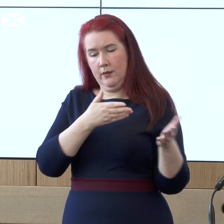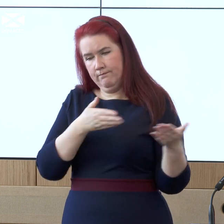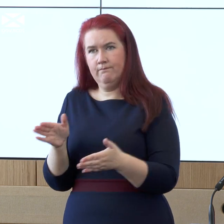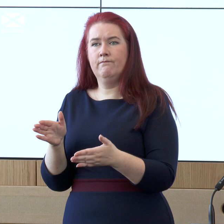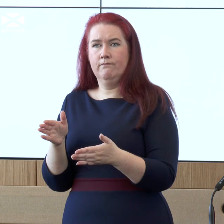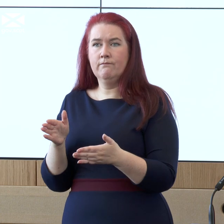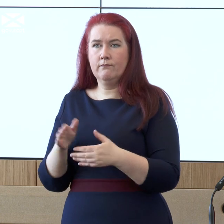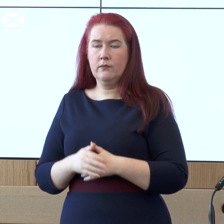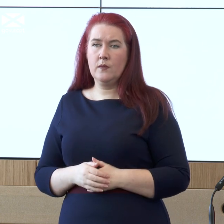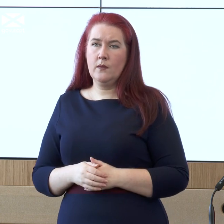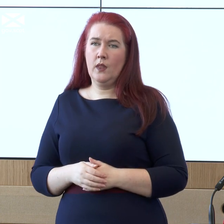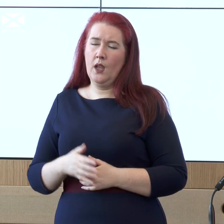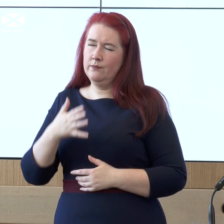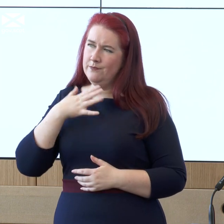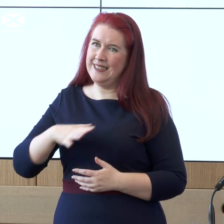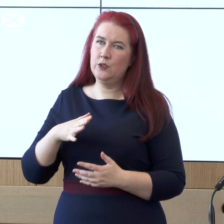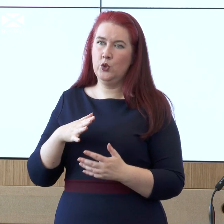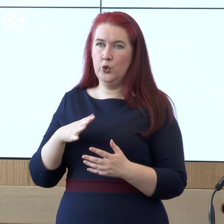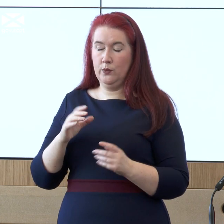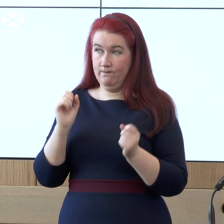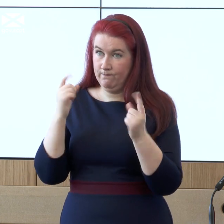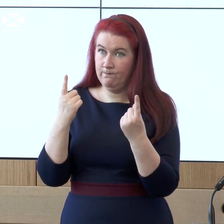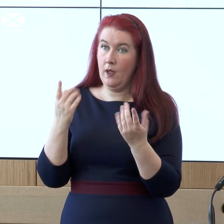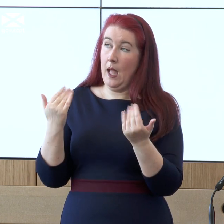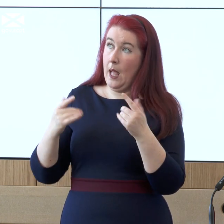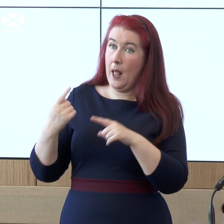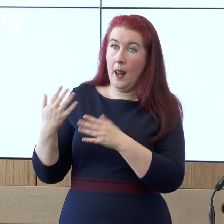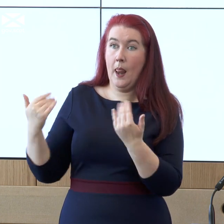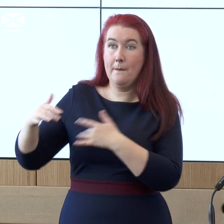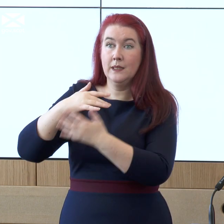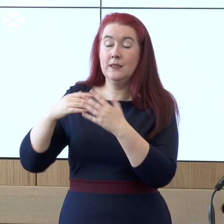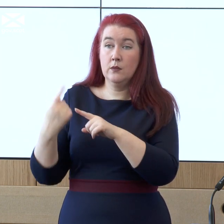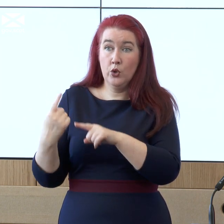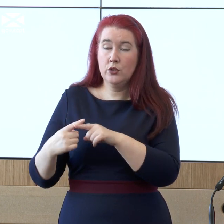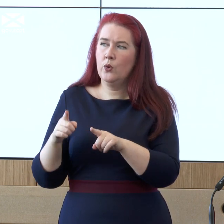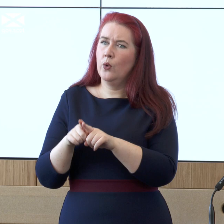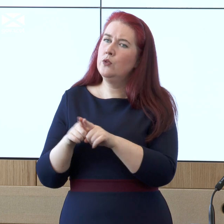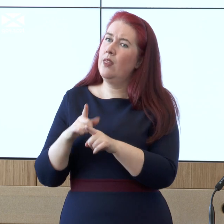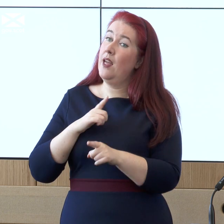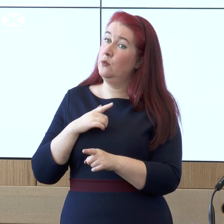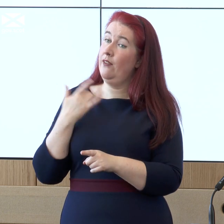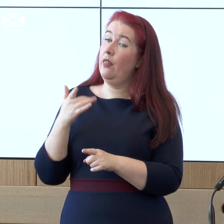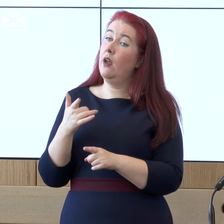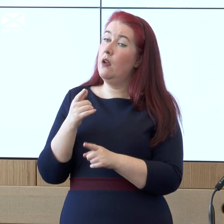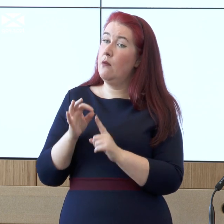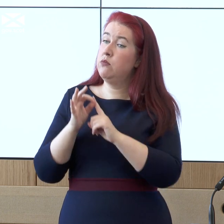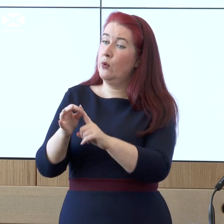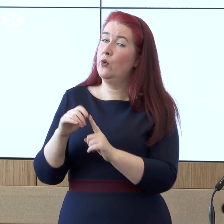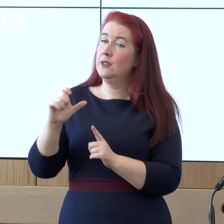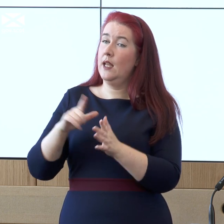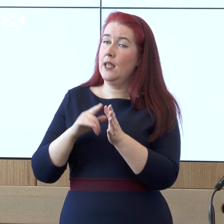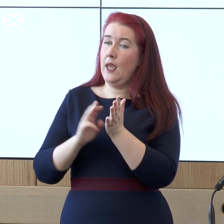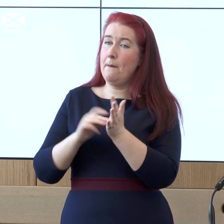face up to the climate emergency and speed up the transition is why, for example, we believe that the proposed Cambo development must